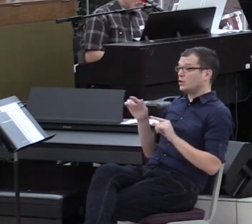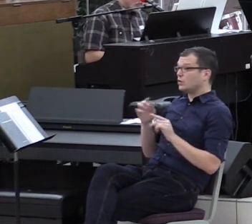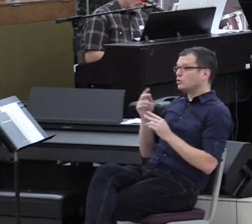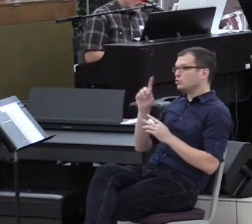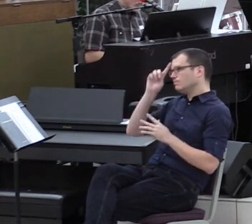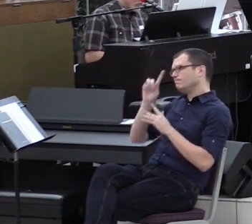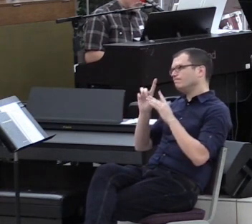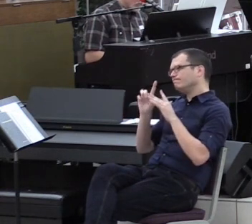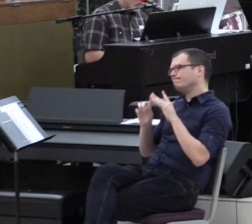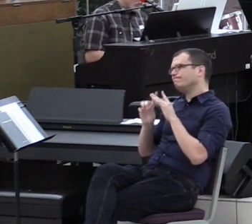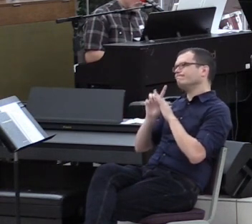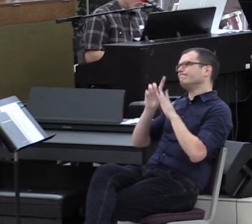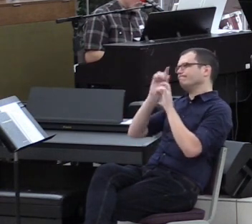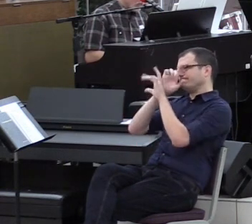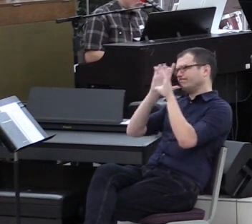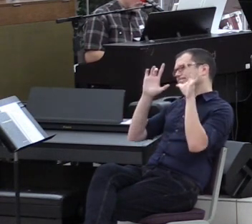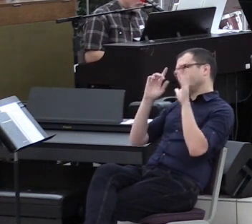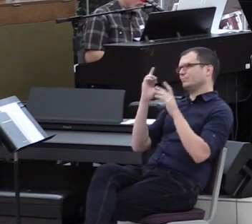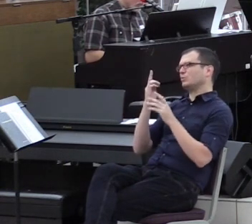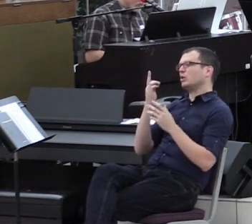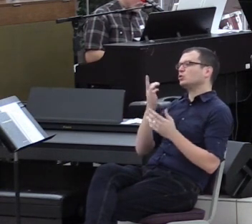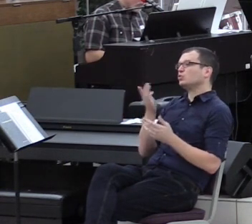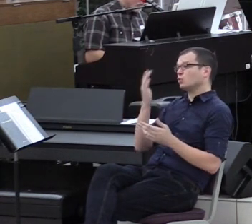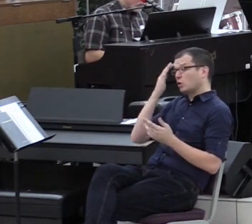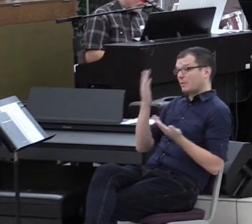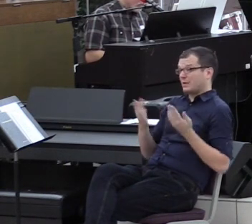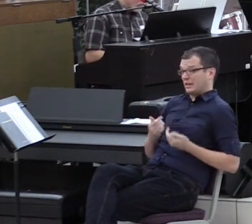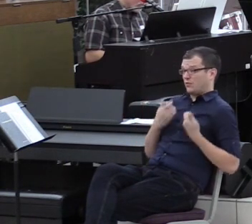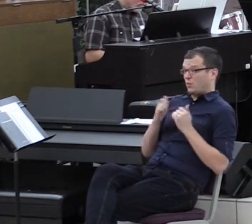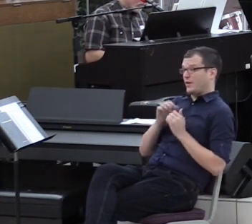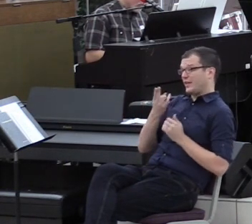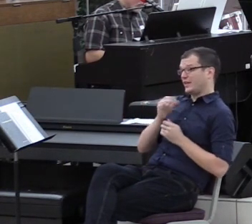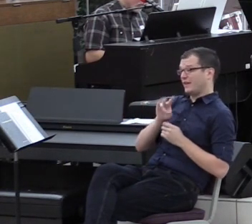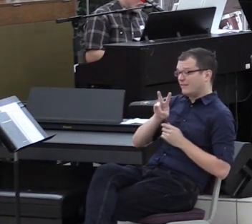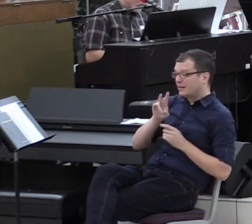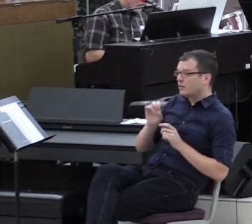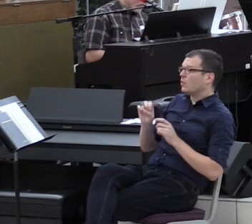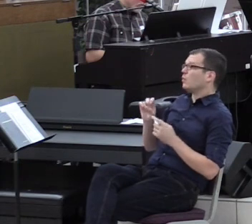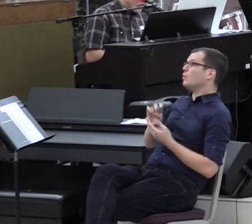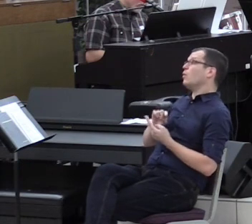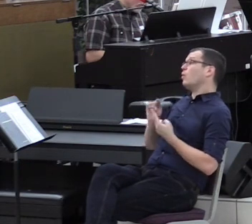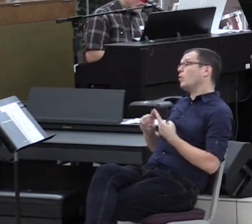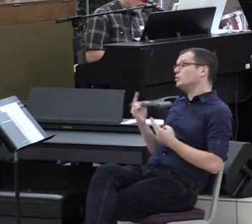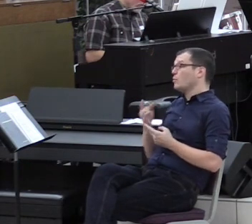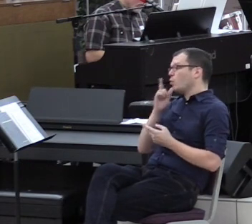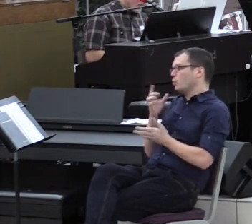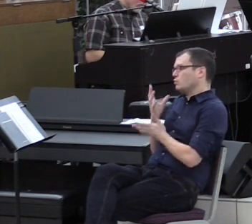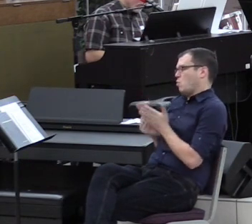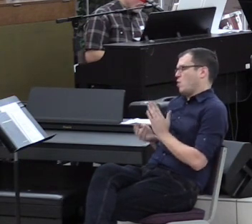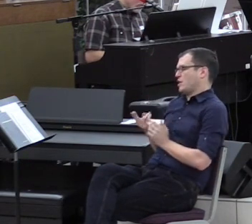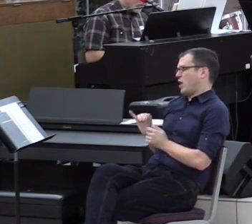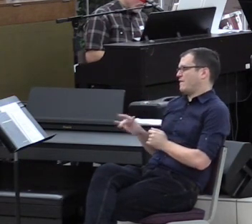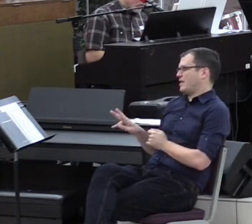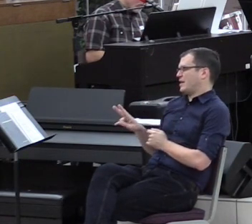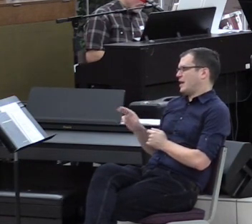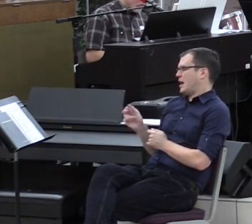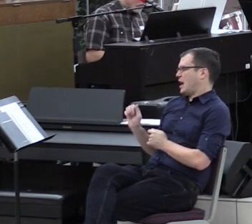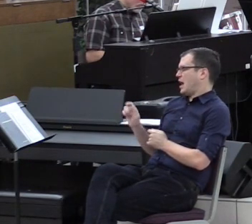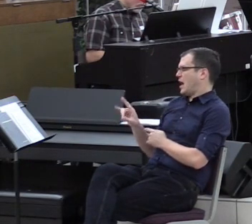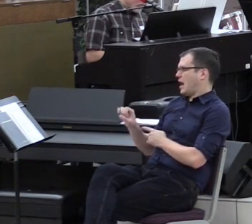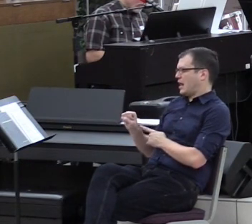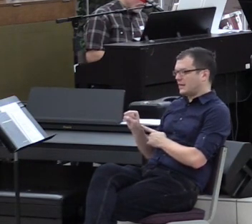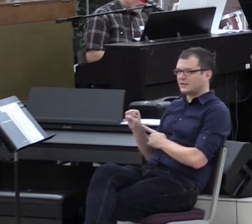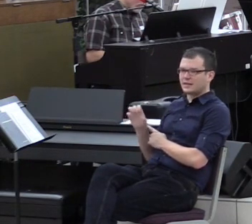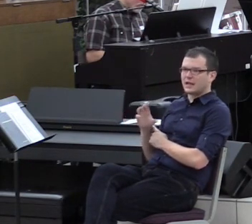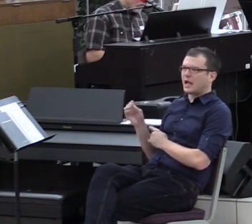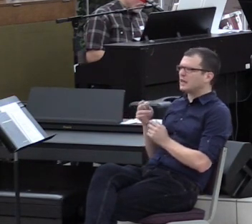that you might know that might be living with HIV, or someone who has gone on with HIV and AIDS. And let